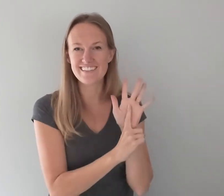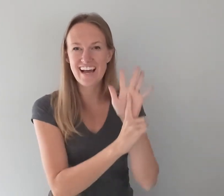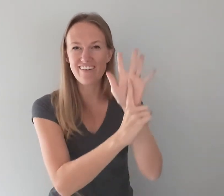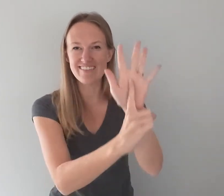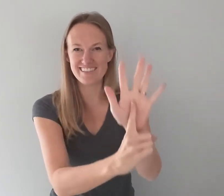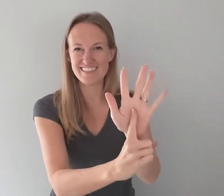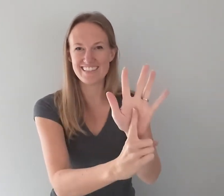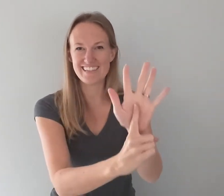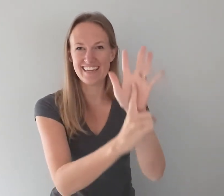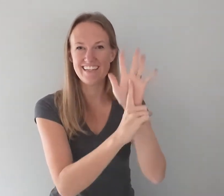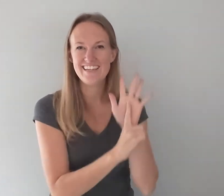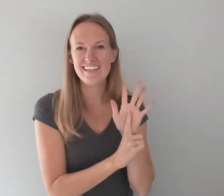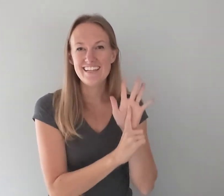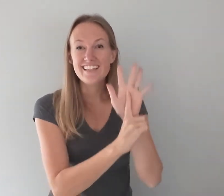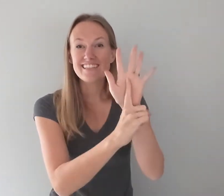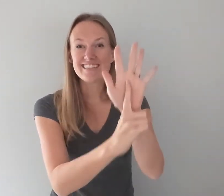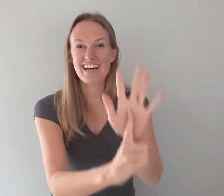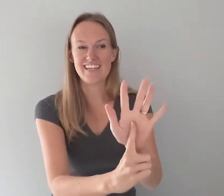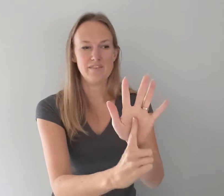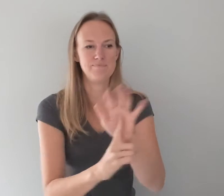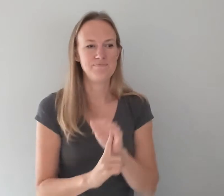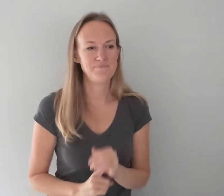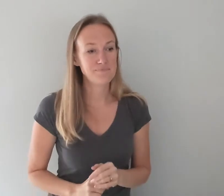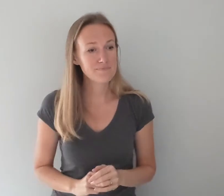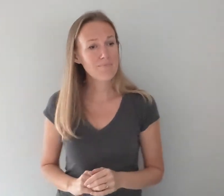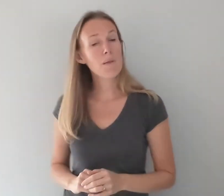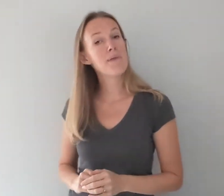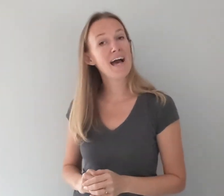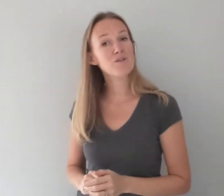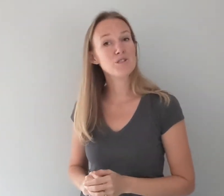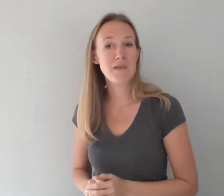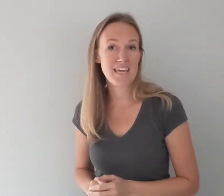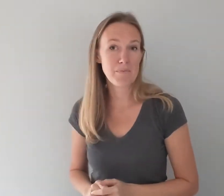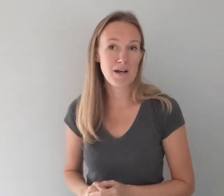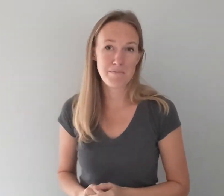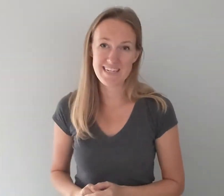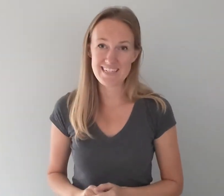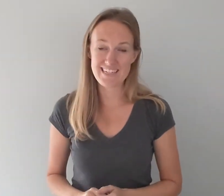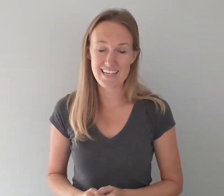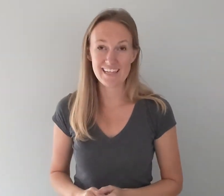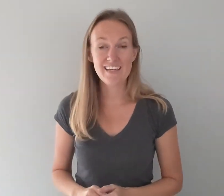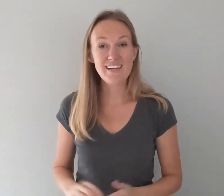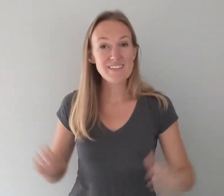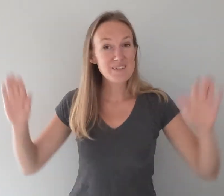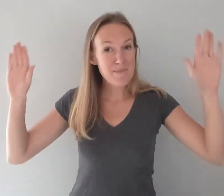how I've learned it, okay? The sign. Bow to babe on bended knee. So